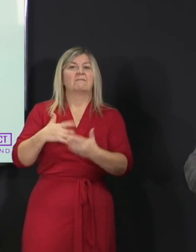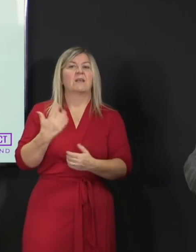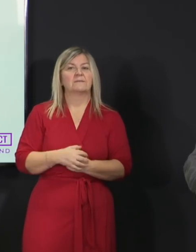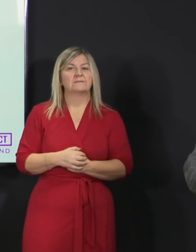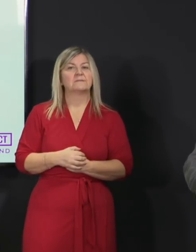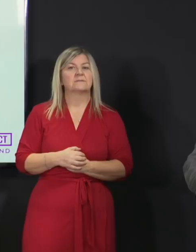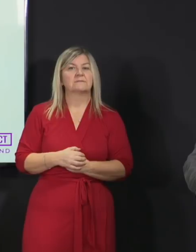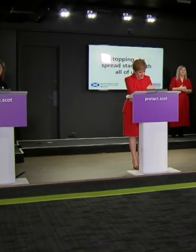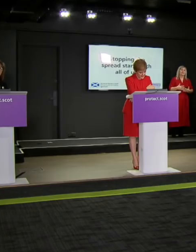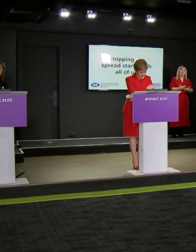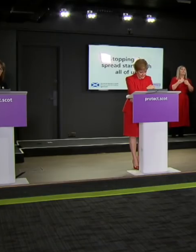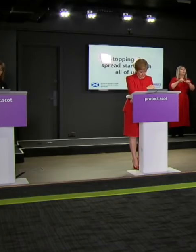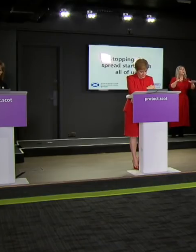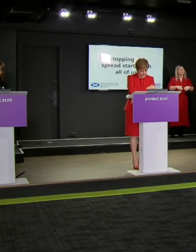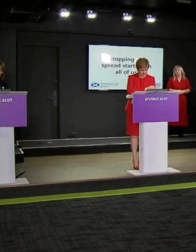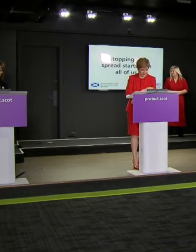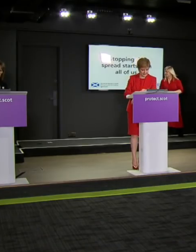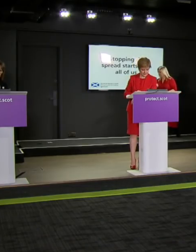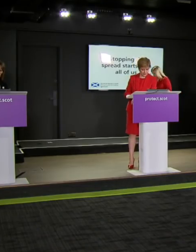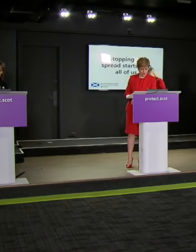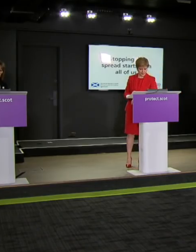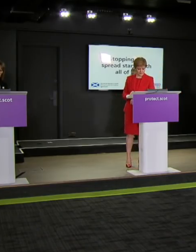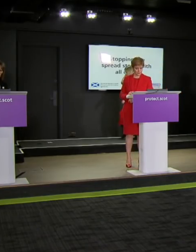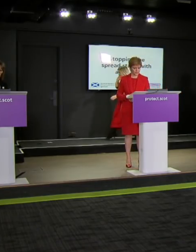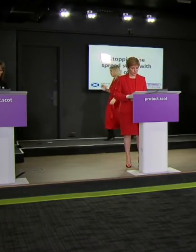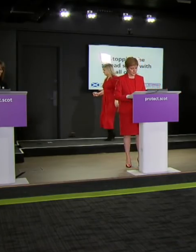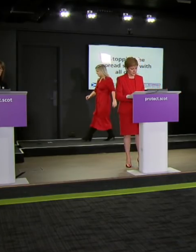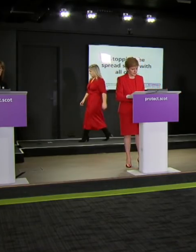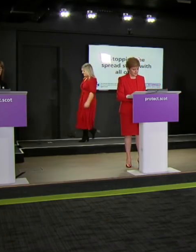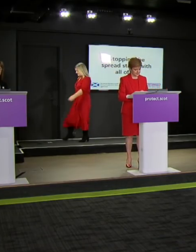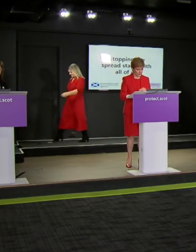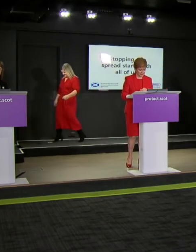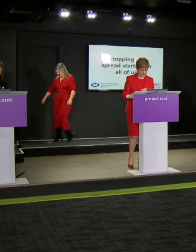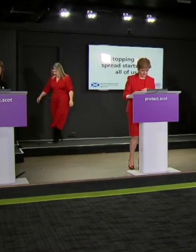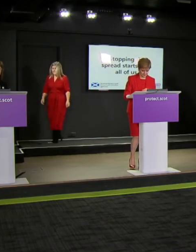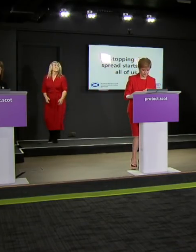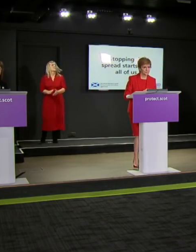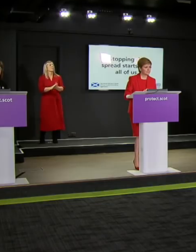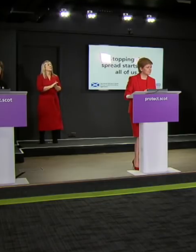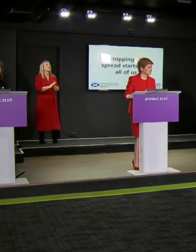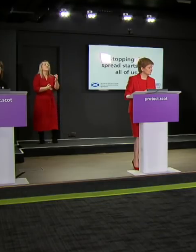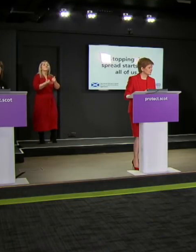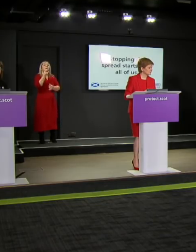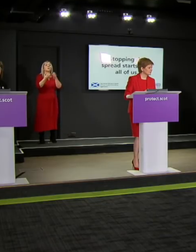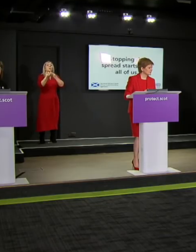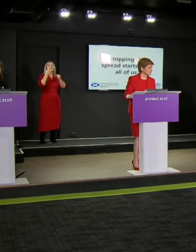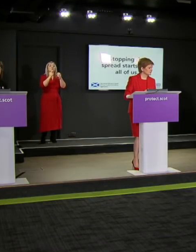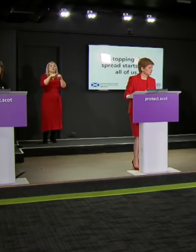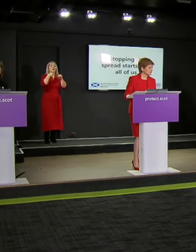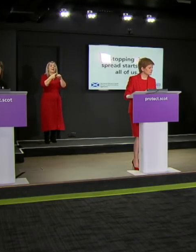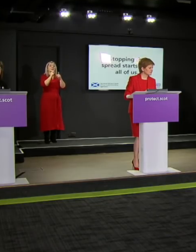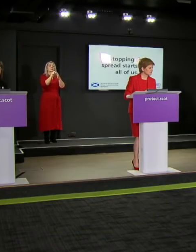population. And the last question today is Richard Percival from The Express.